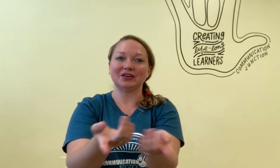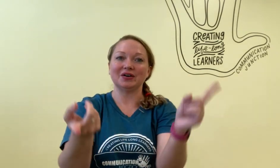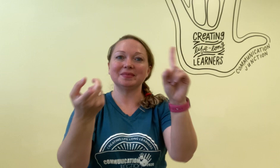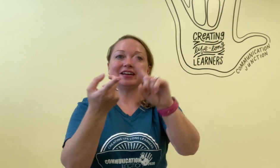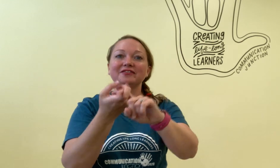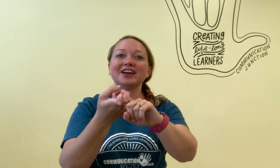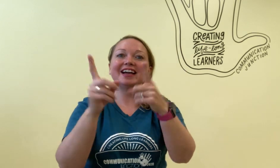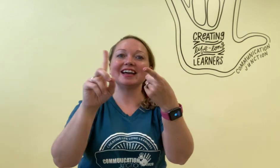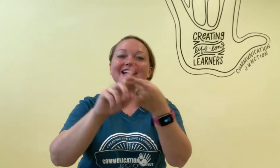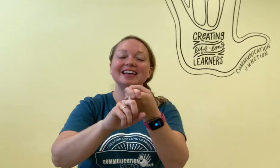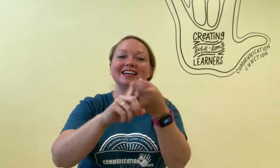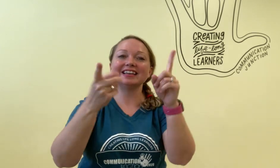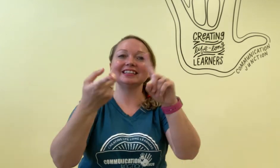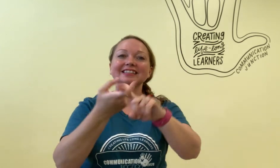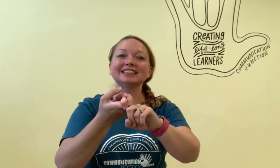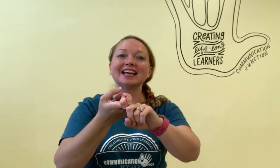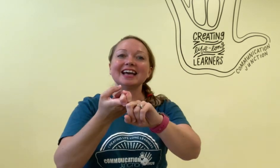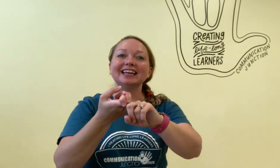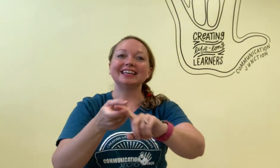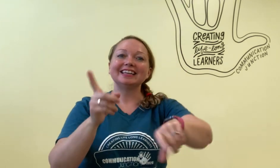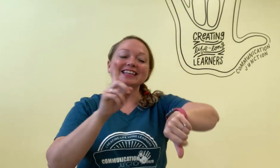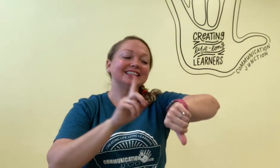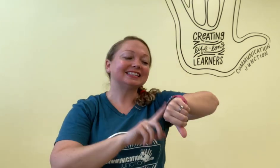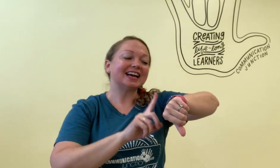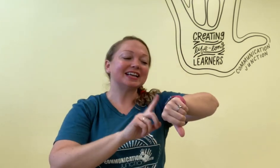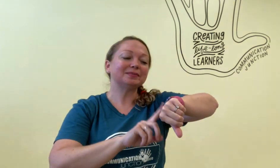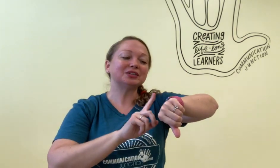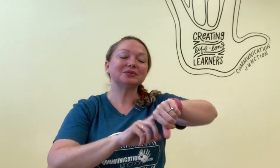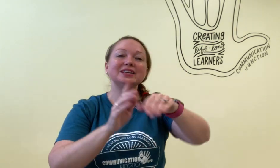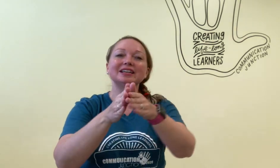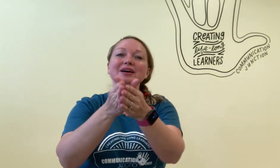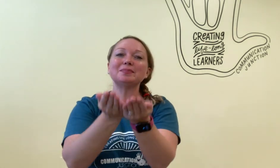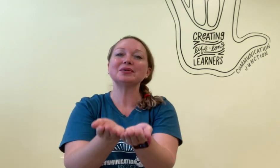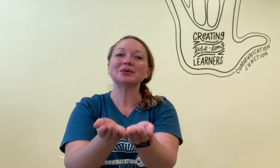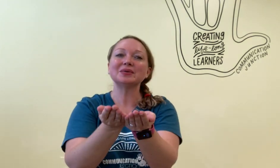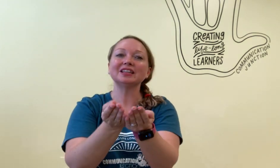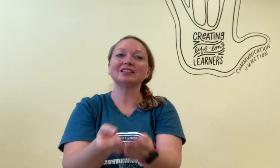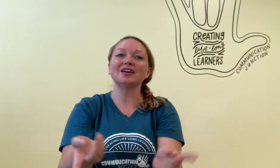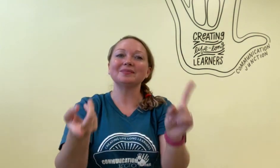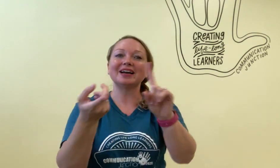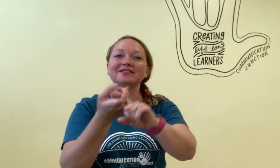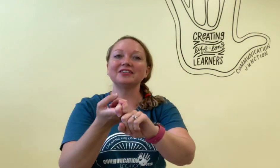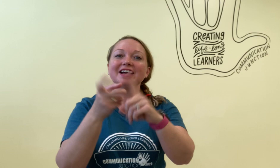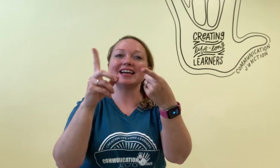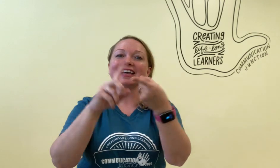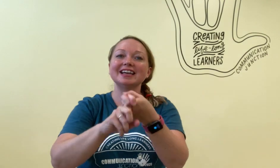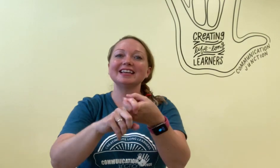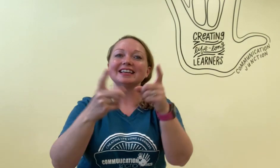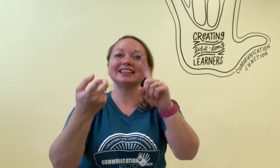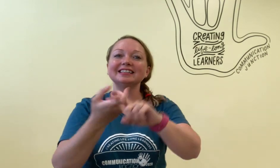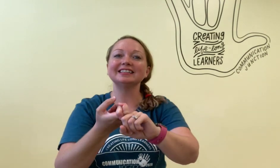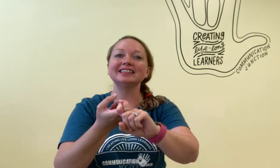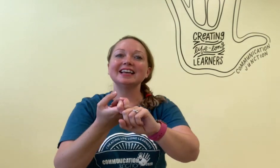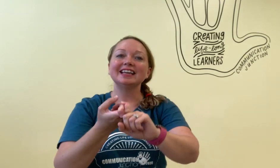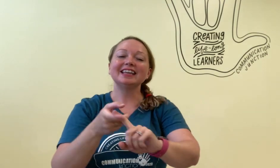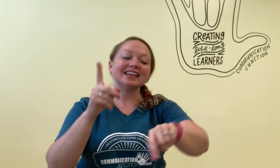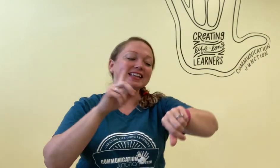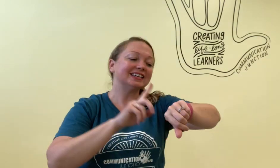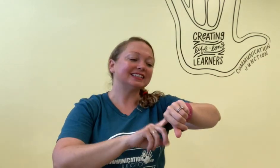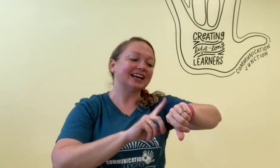my friends. It is time to read a book with all my friends. It is time